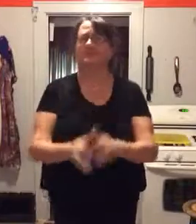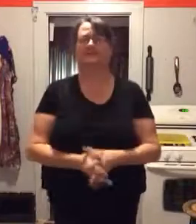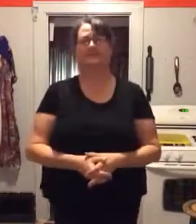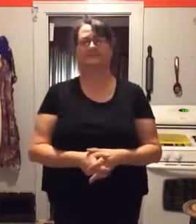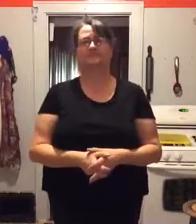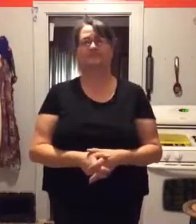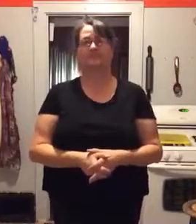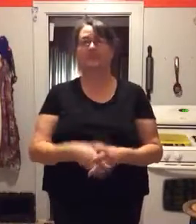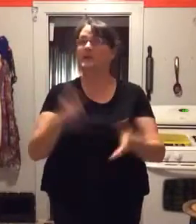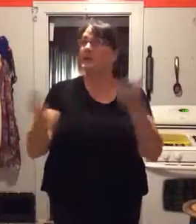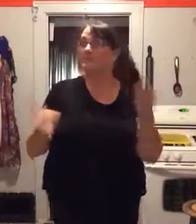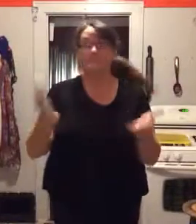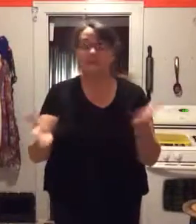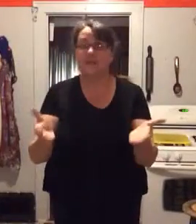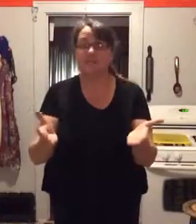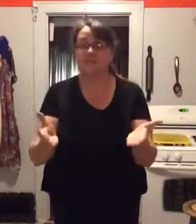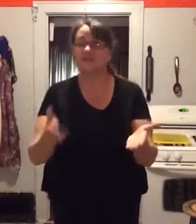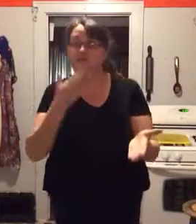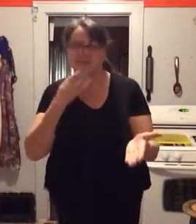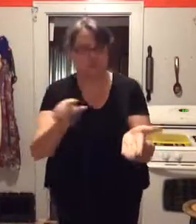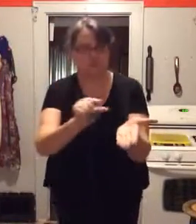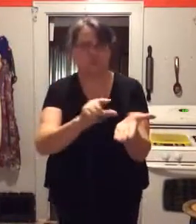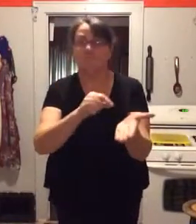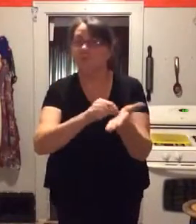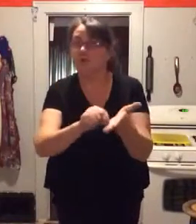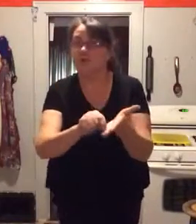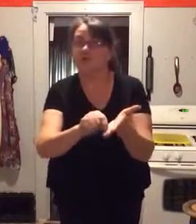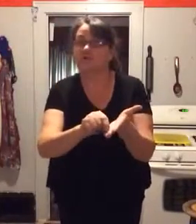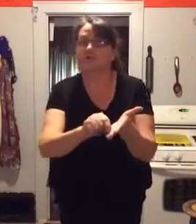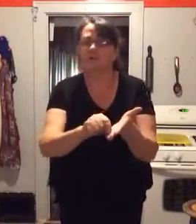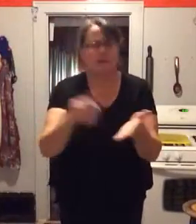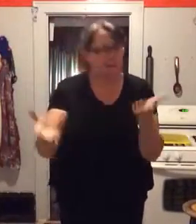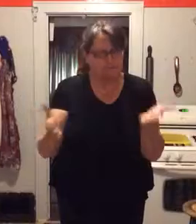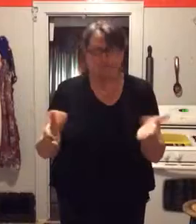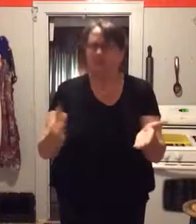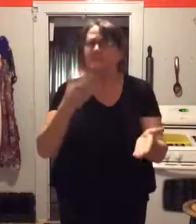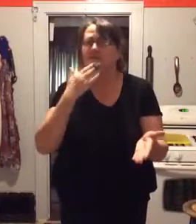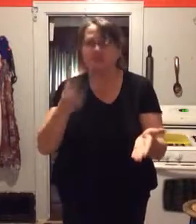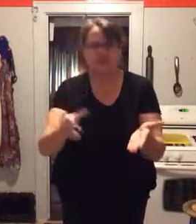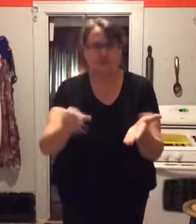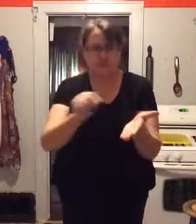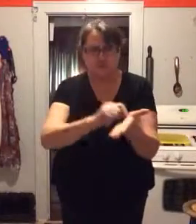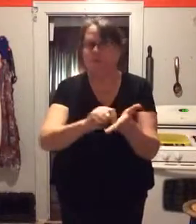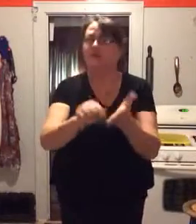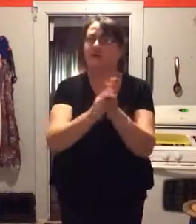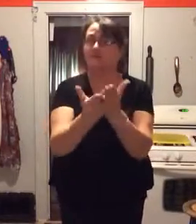writer. Maybe even good enough to write a book, an article, an the newspaper,